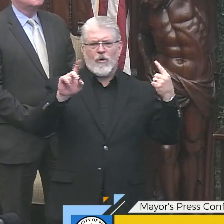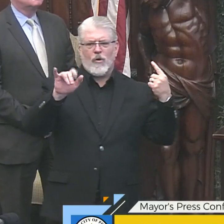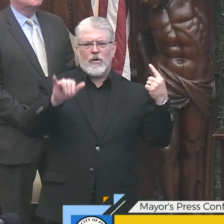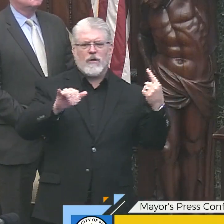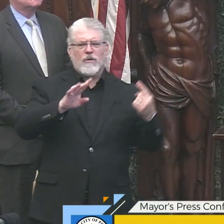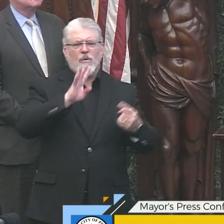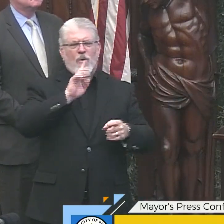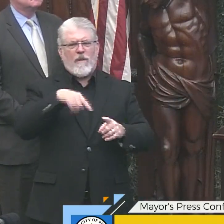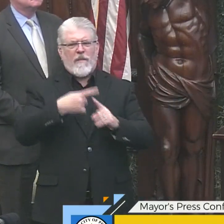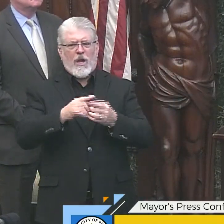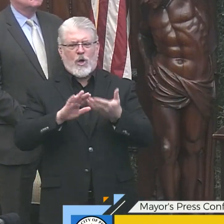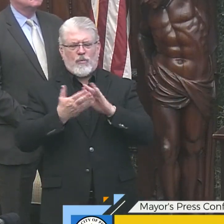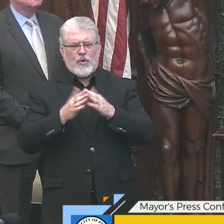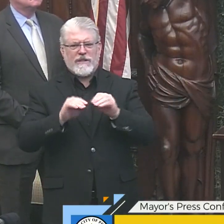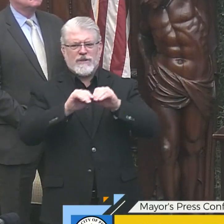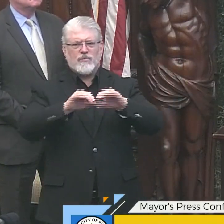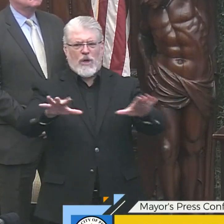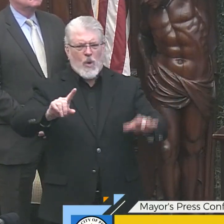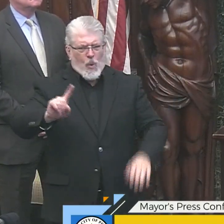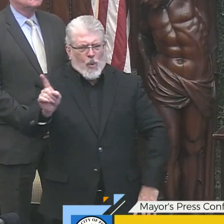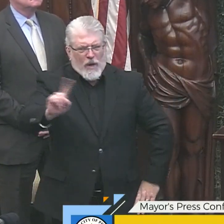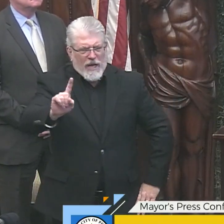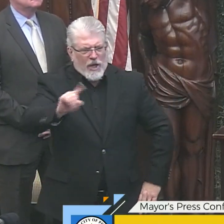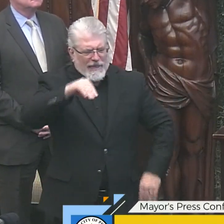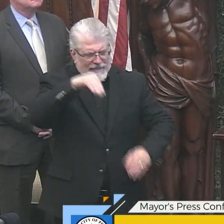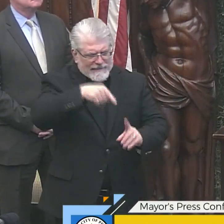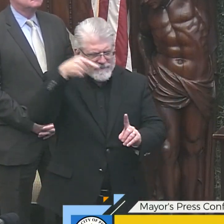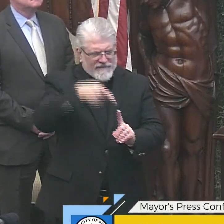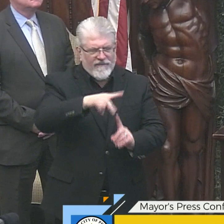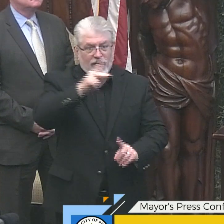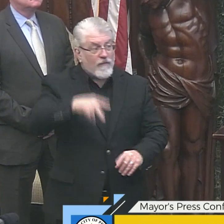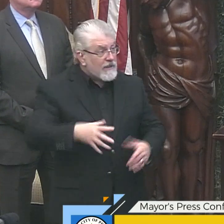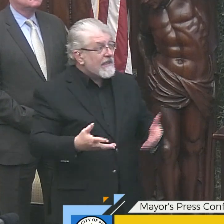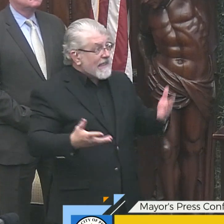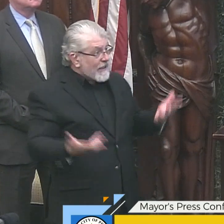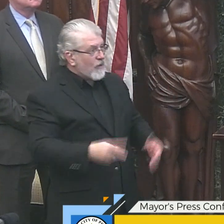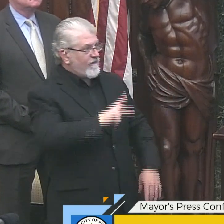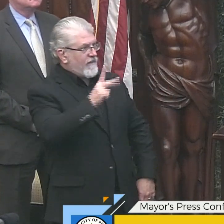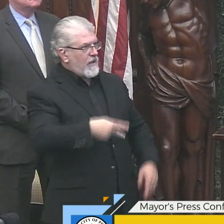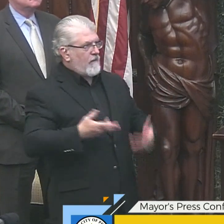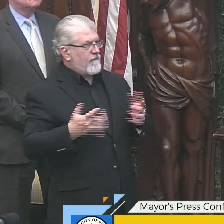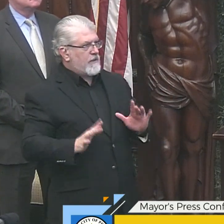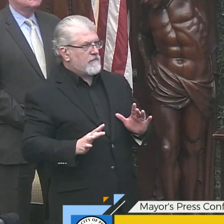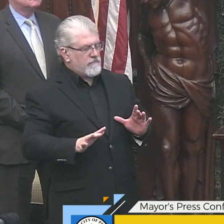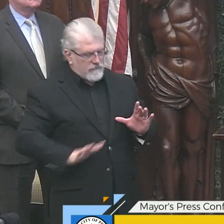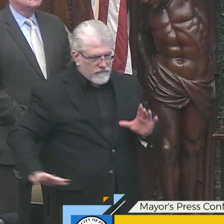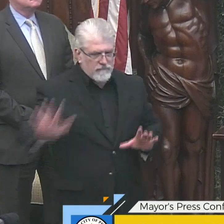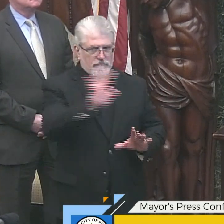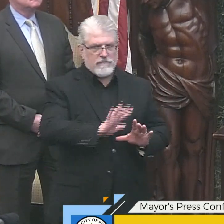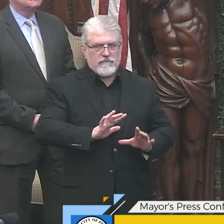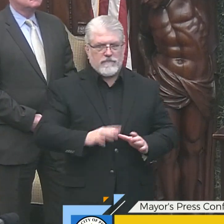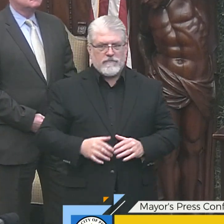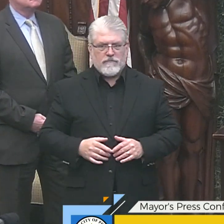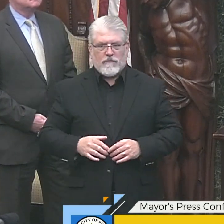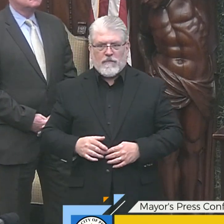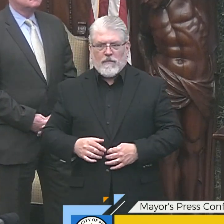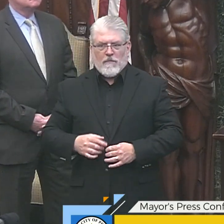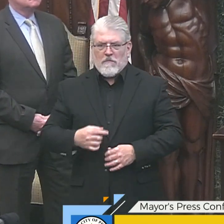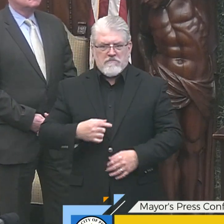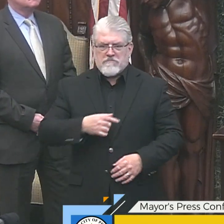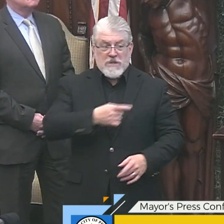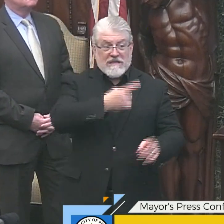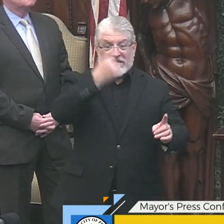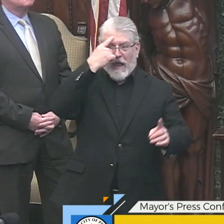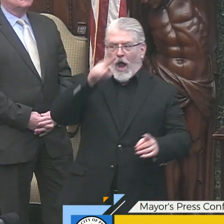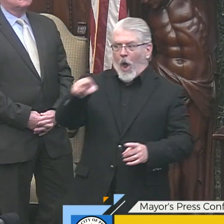No, I'd simply say it's in Philadelphia. I didn't say a specific neighborhood, but nobody should think that it's in that neighborhood and not my neighborhood. Let's assume that this virus is